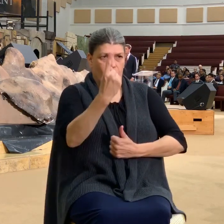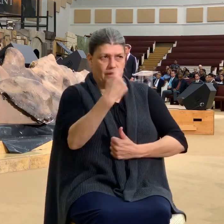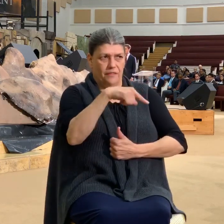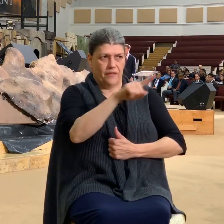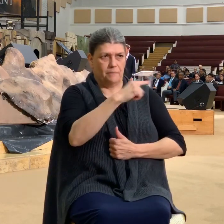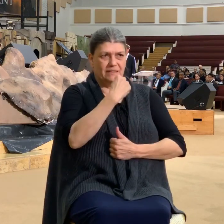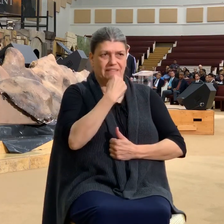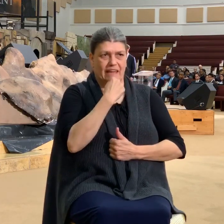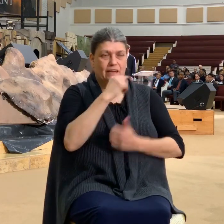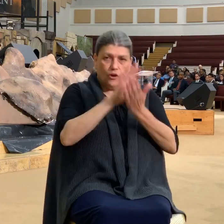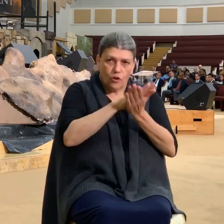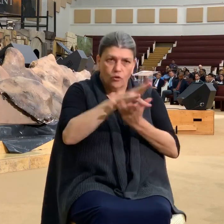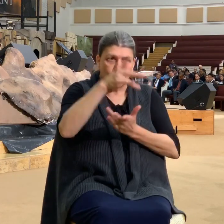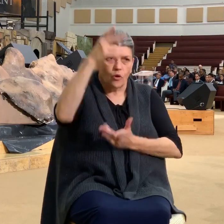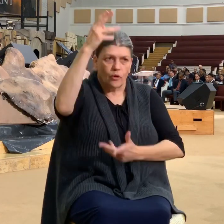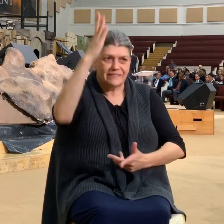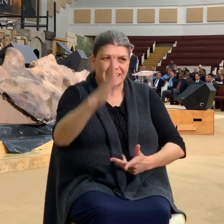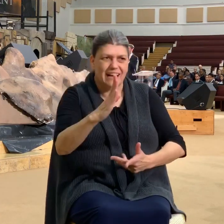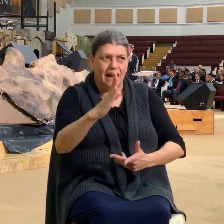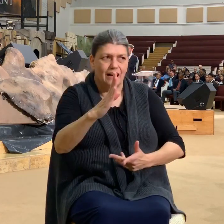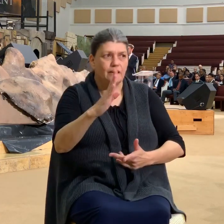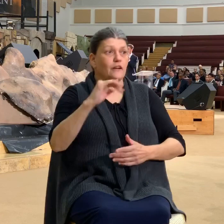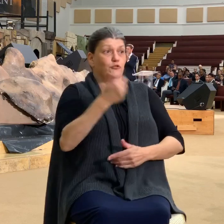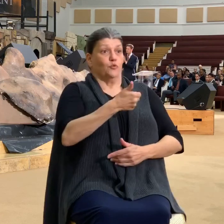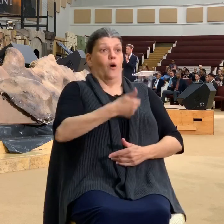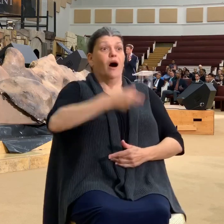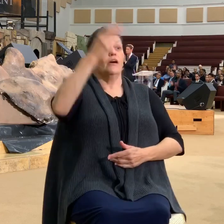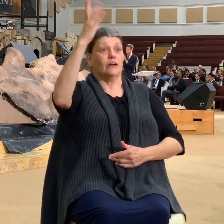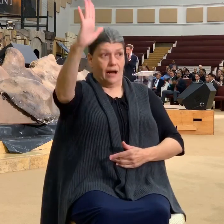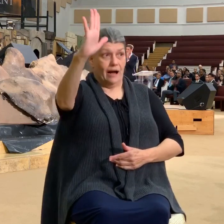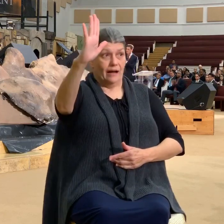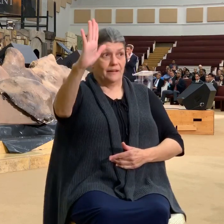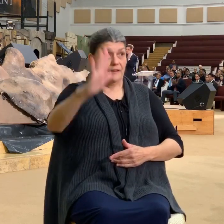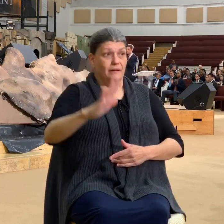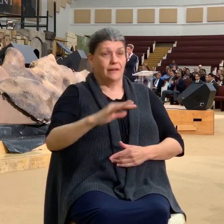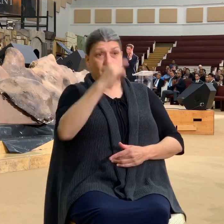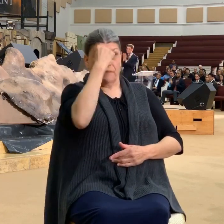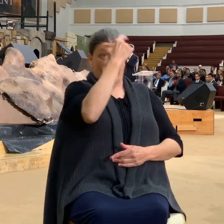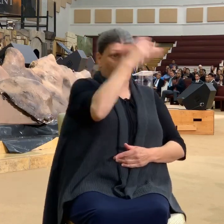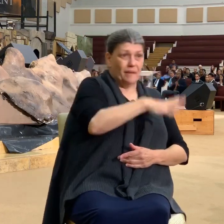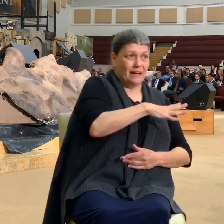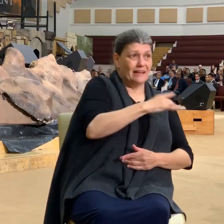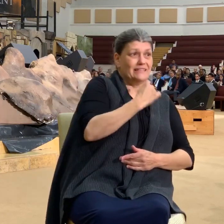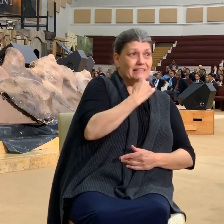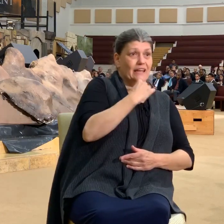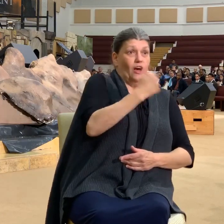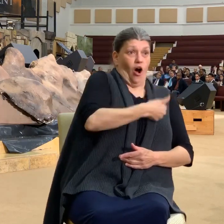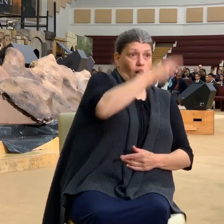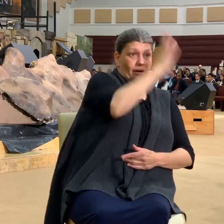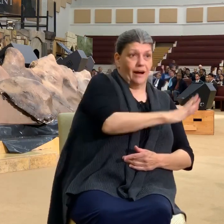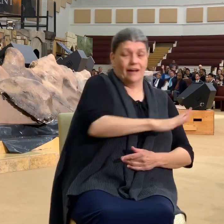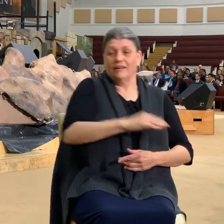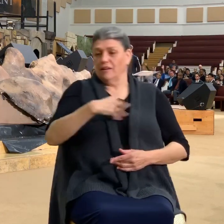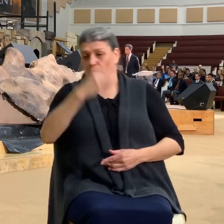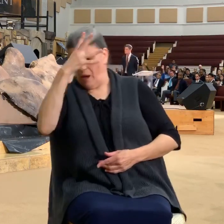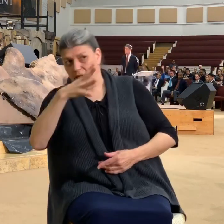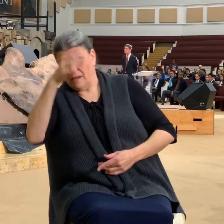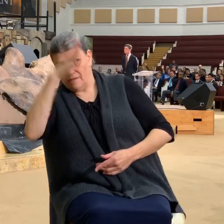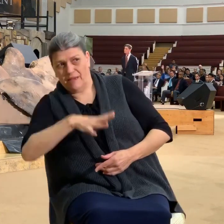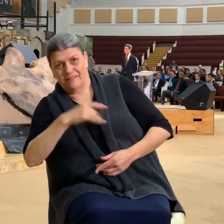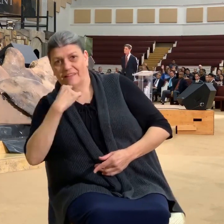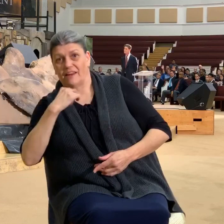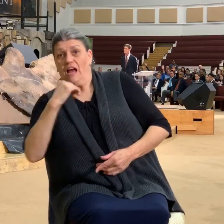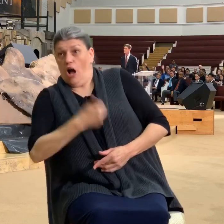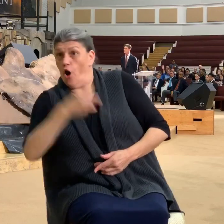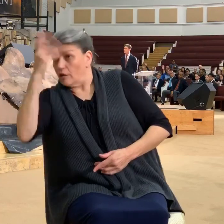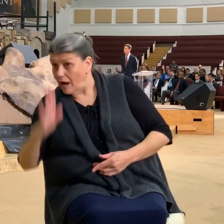saying, glory and honor to our God. The black guy was saying, our God. The white guy was saying, our God. The African,